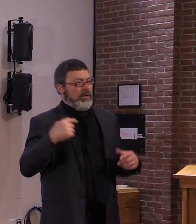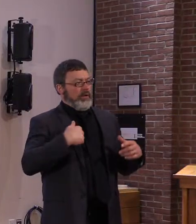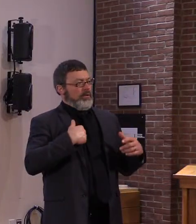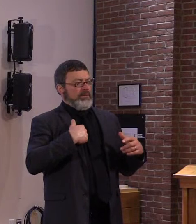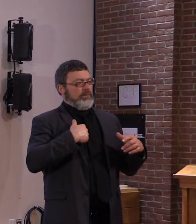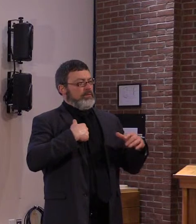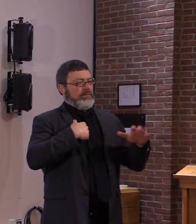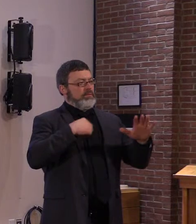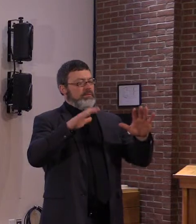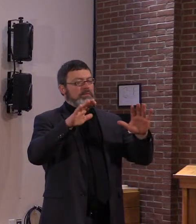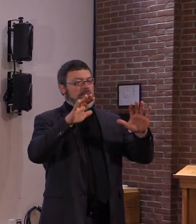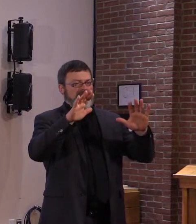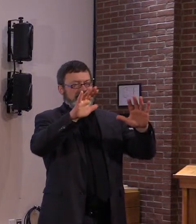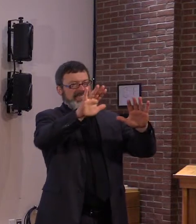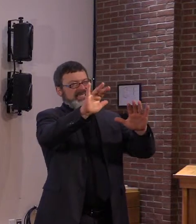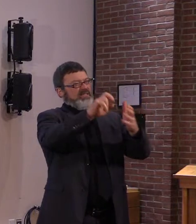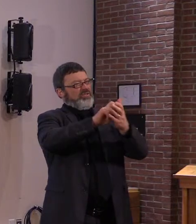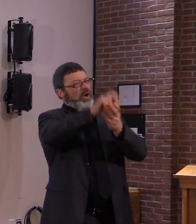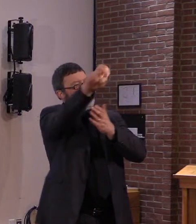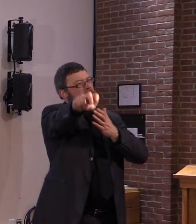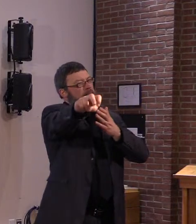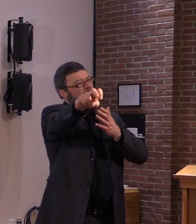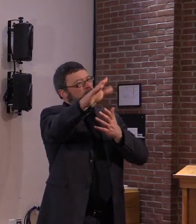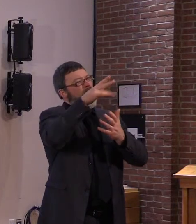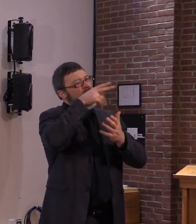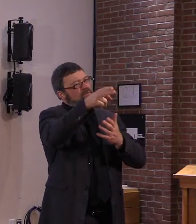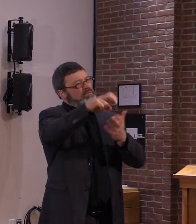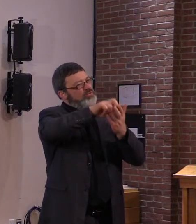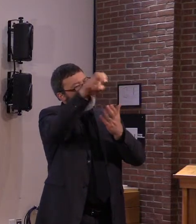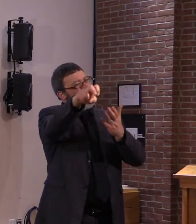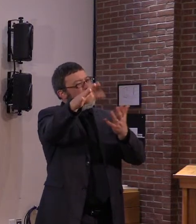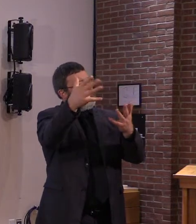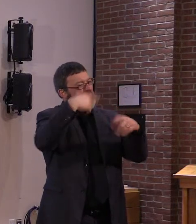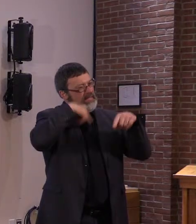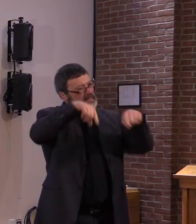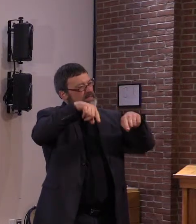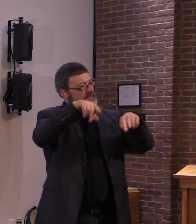truthful. So we endeavored to provide some